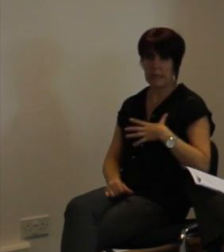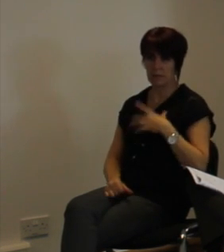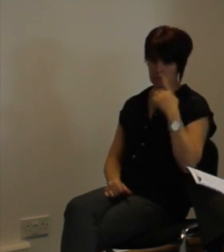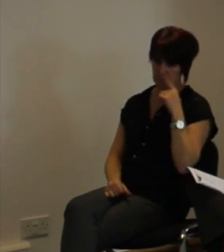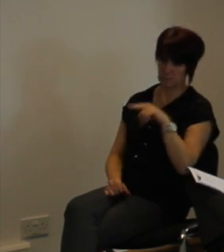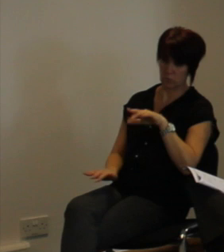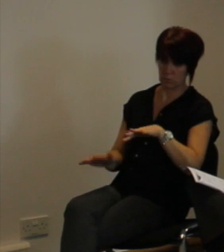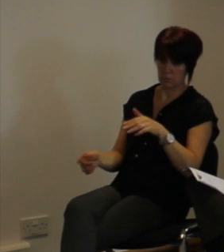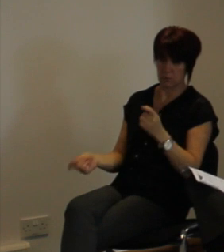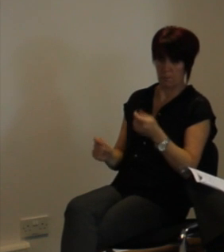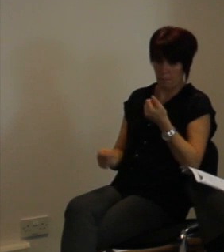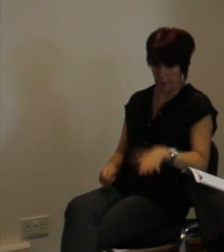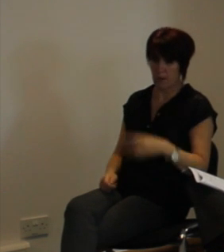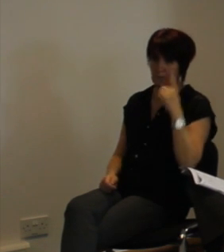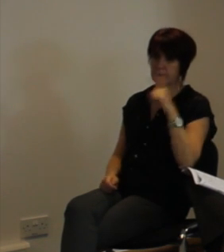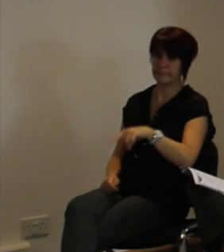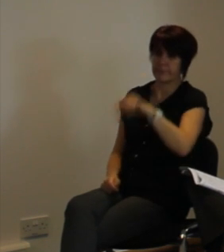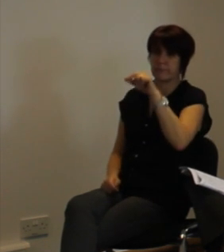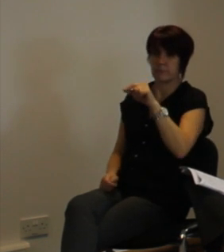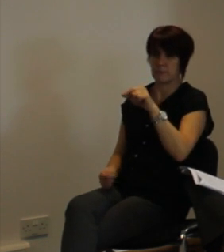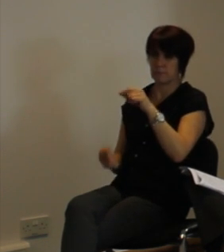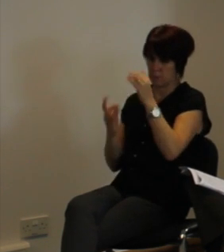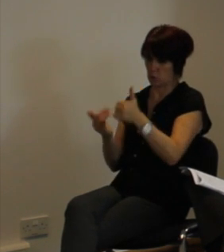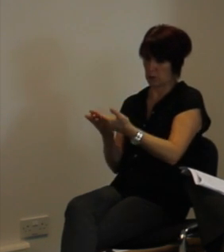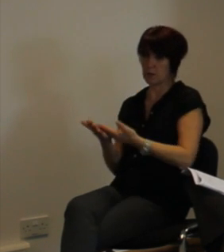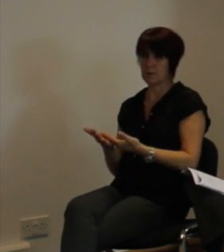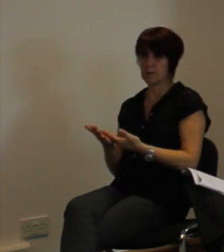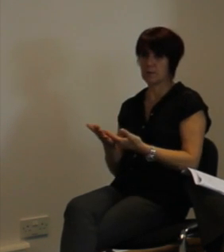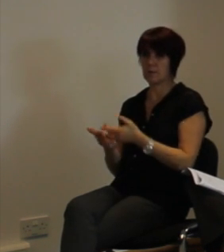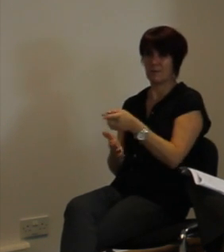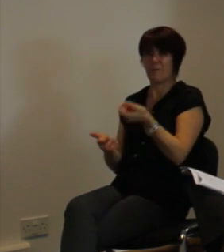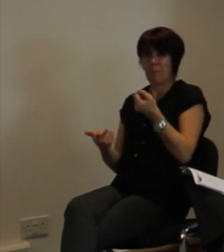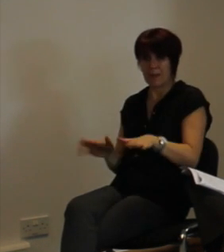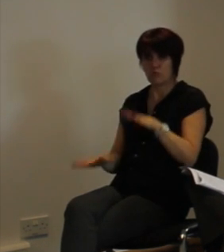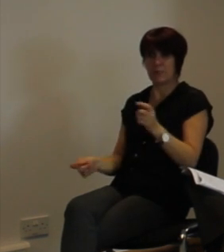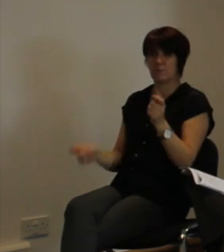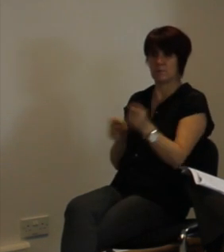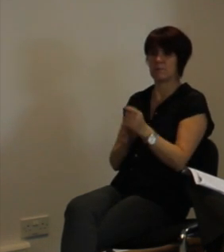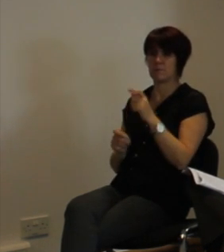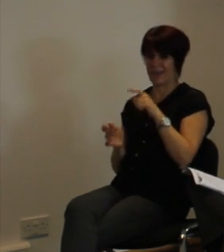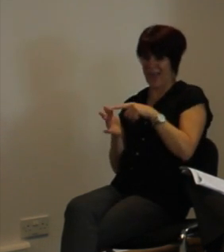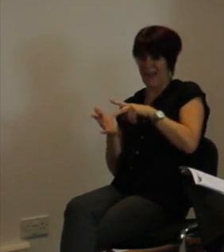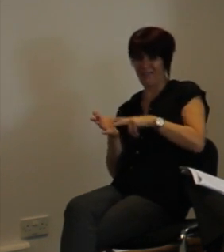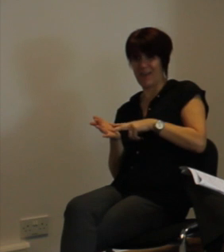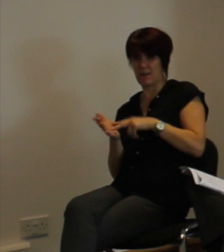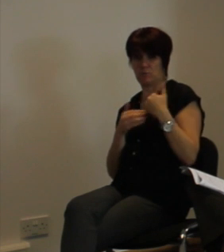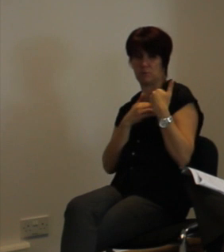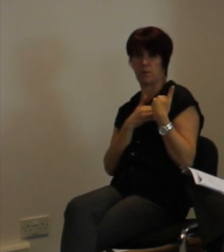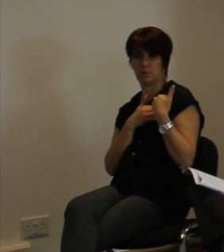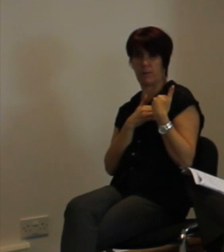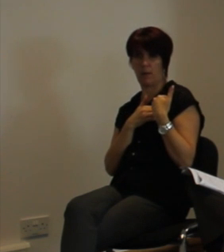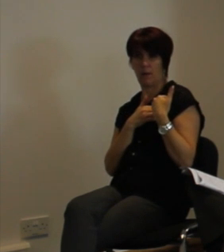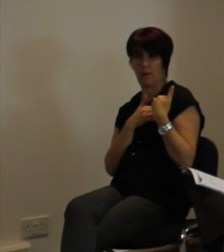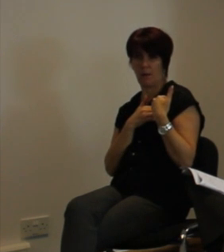reasonable adjustments. And if you make a reasonable adjustment, it's the internal verifier's responsibility to